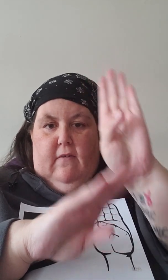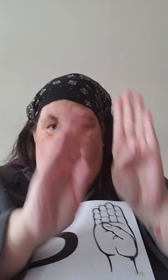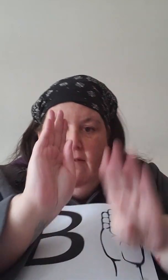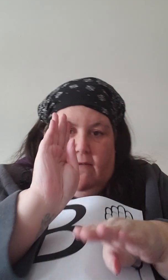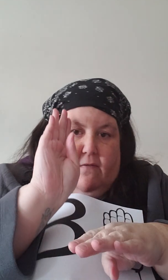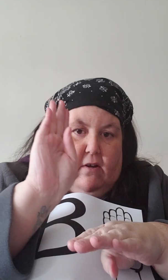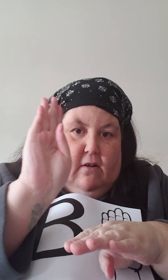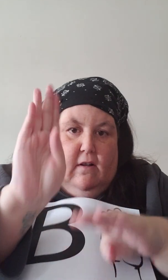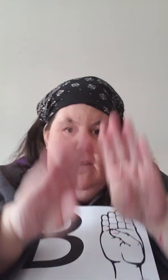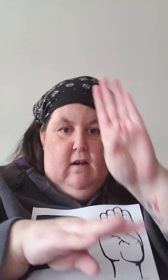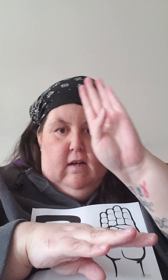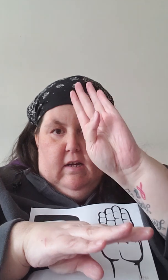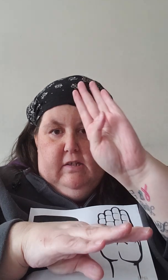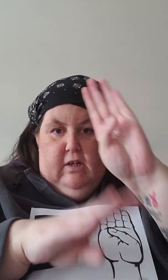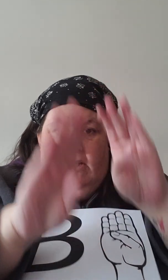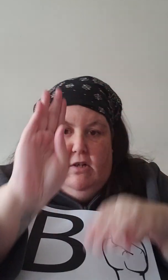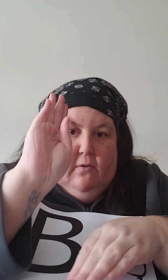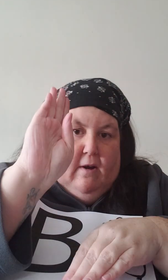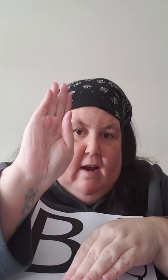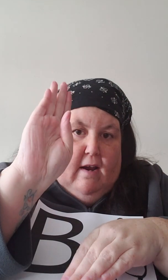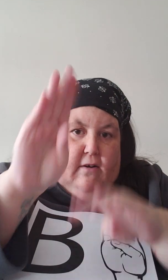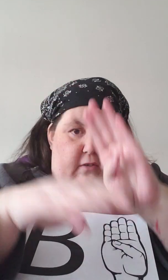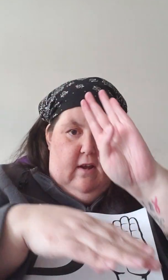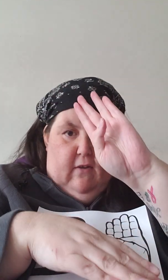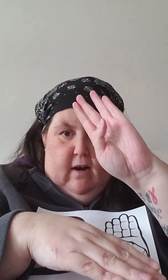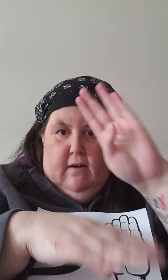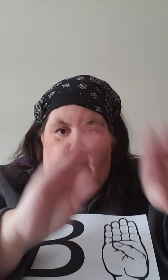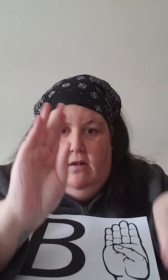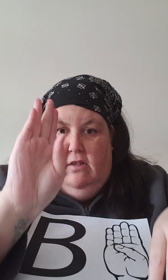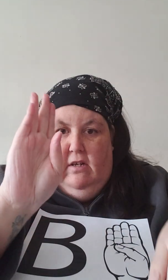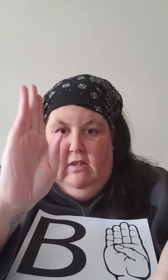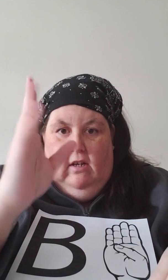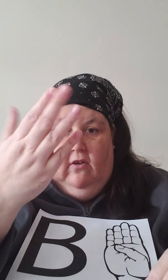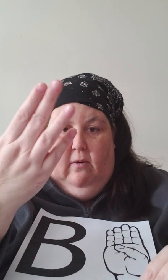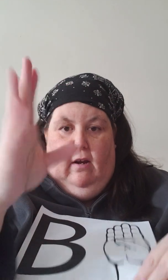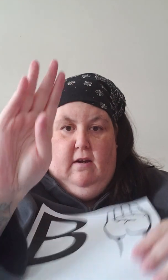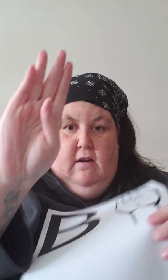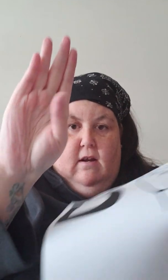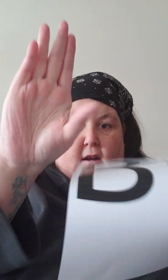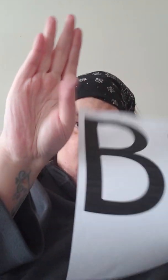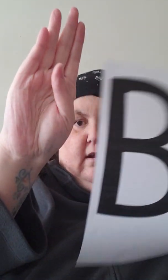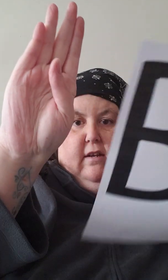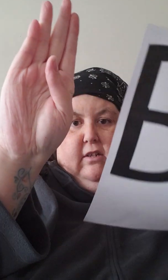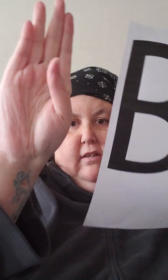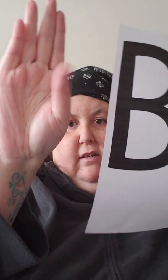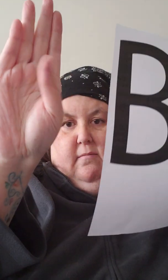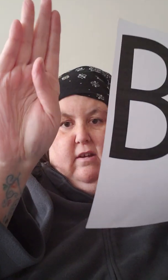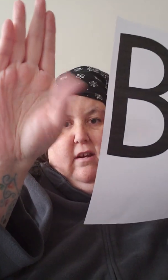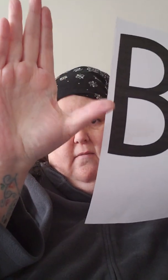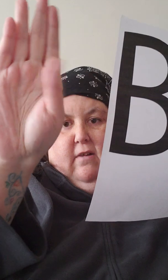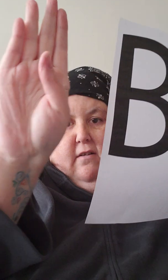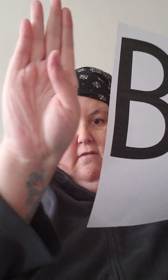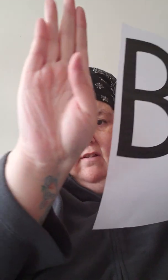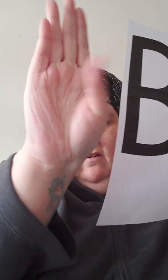you feel easier to do one hand or the other hand, it's either way. And as you can see me, I'm not really